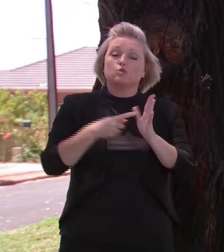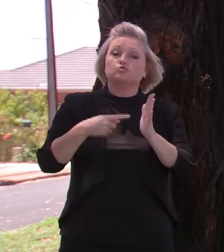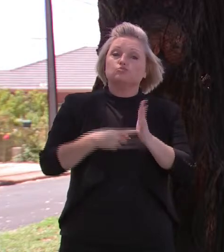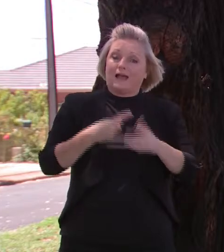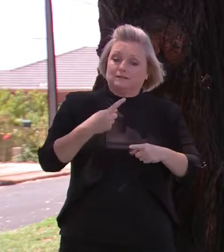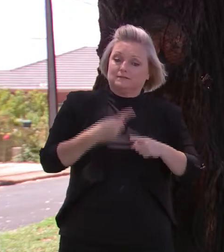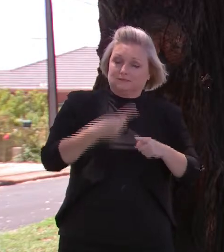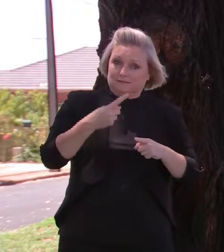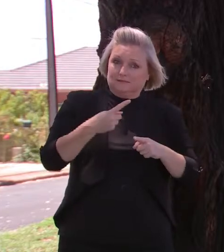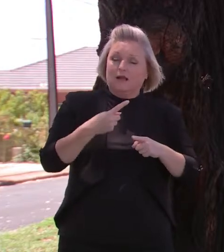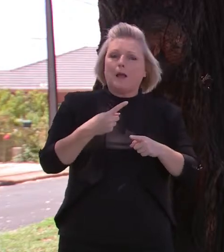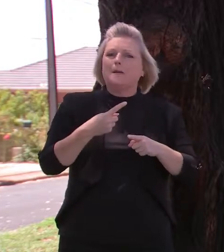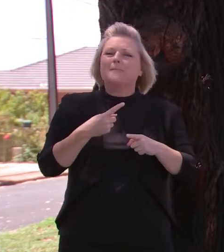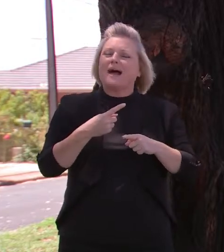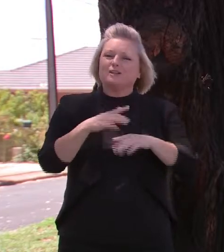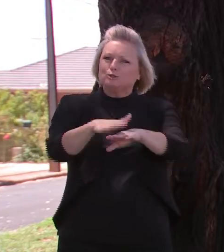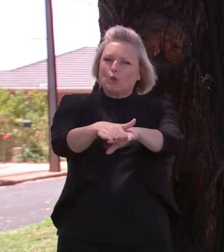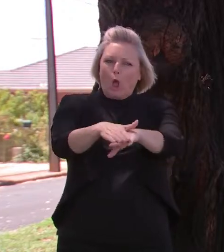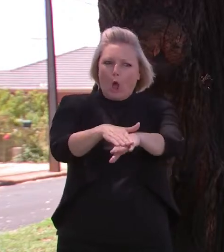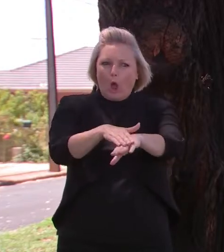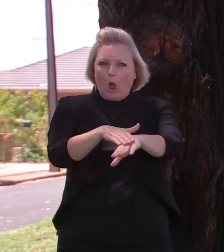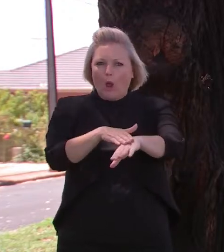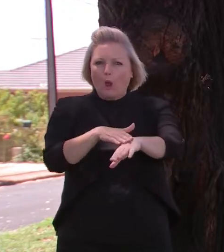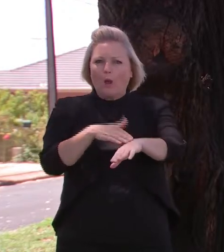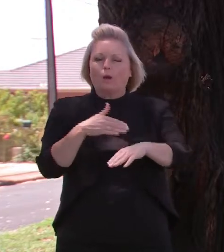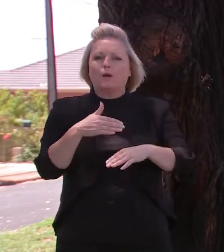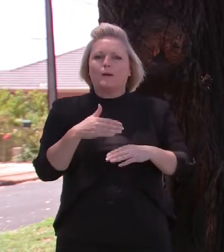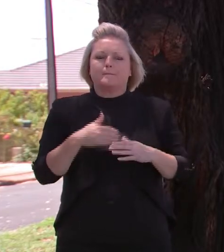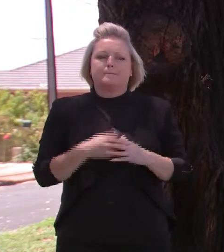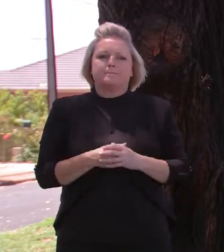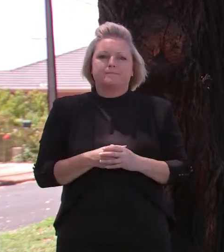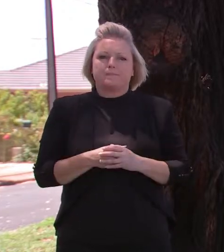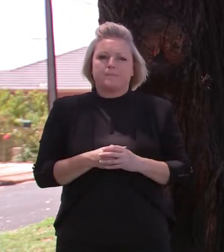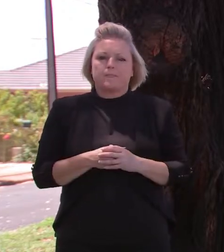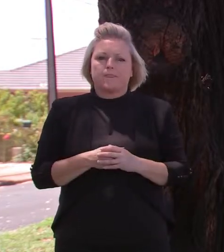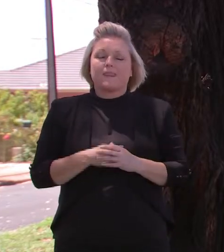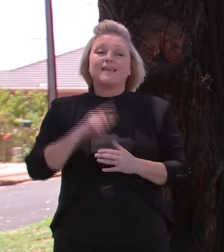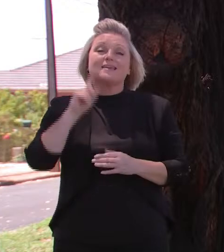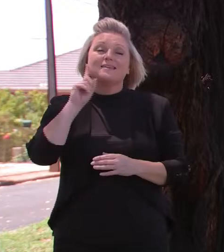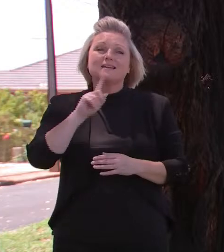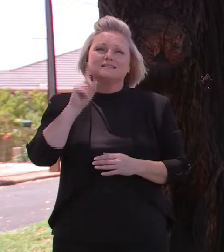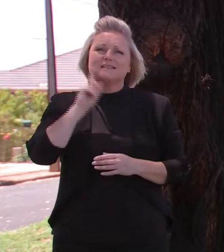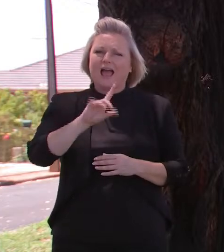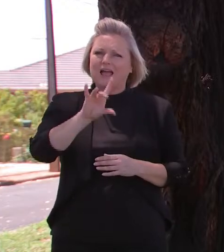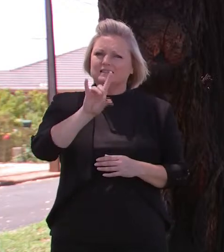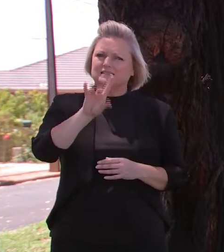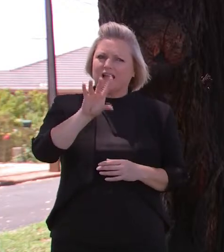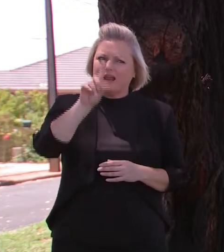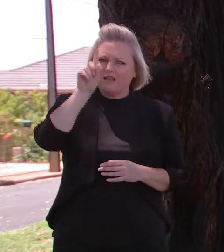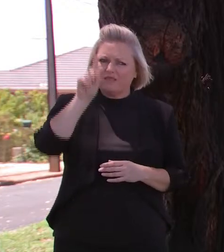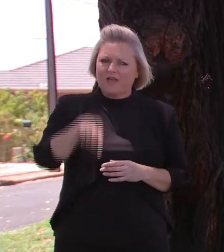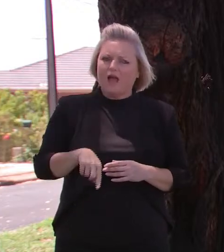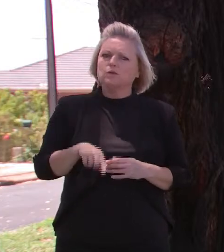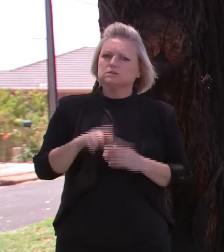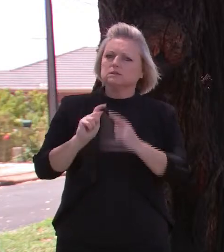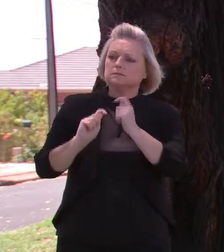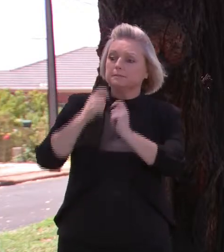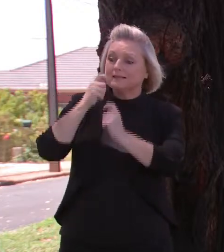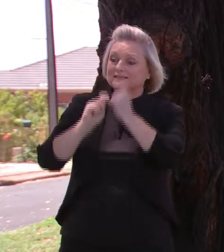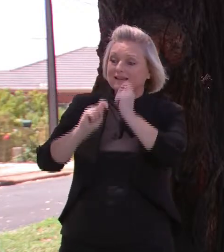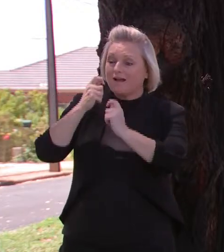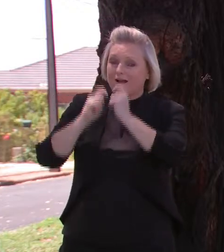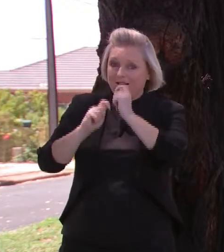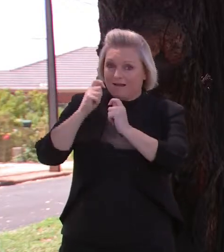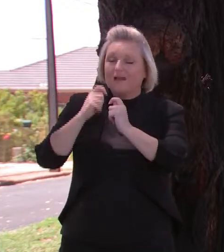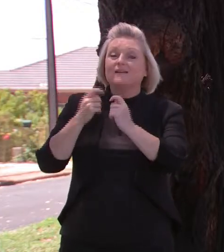time is very low. It's the lowest in the country at the moment. Yesterday we had about 10,000 of those PCR tests which